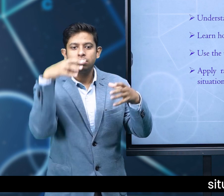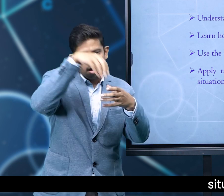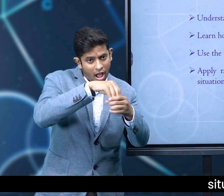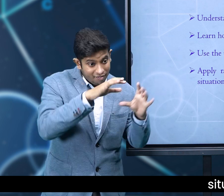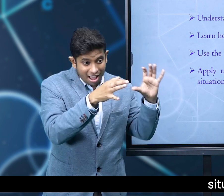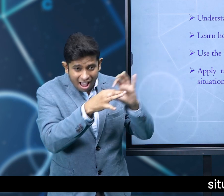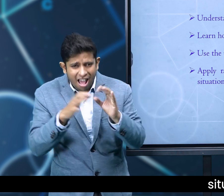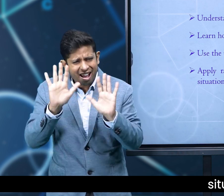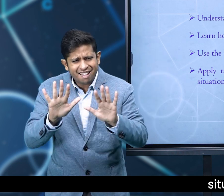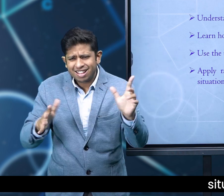situations.